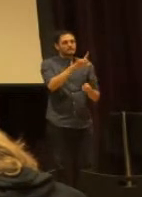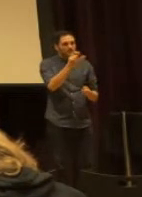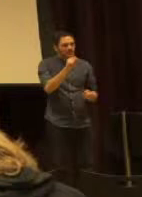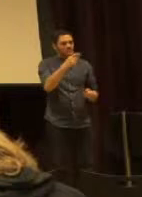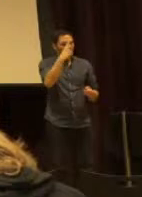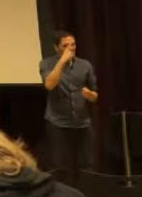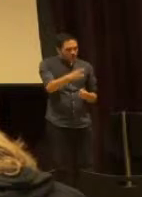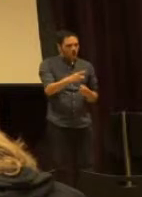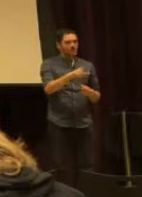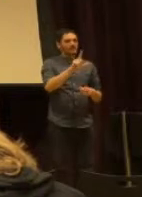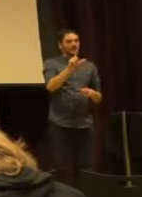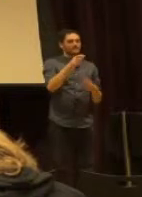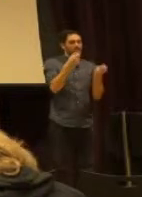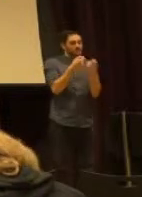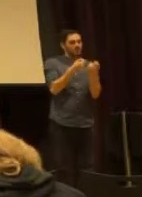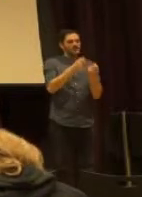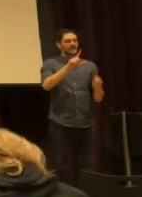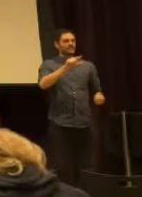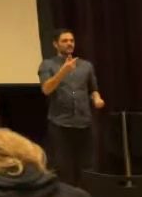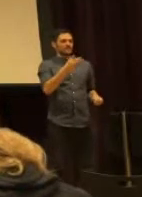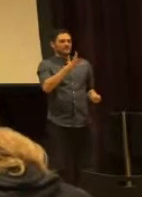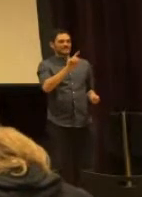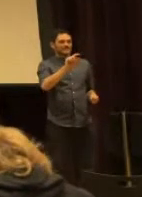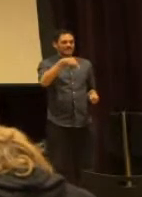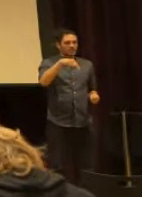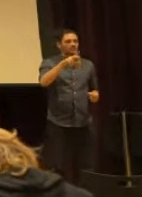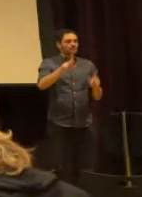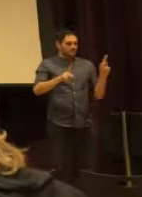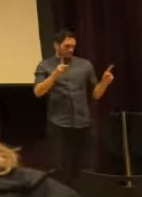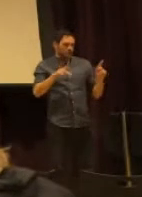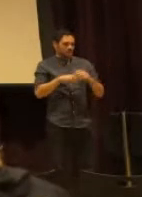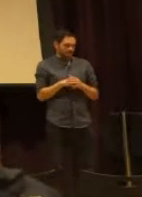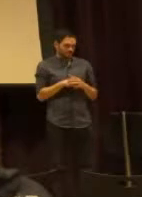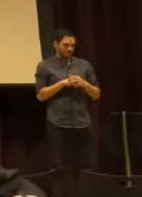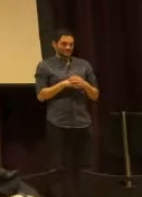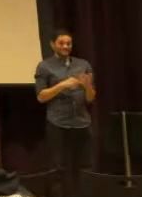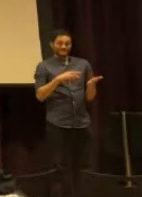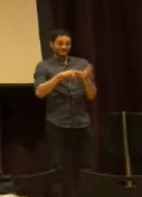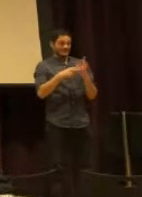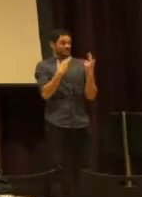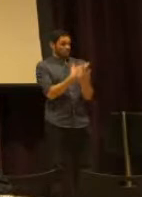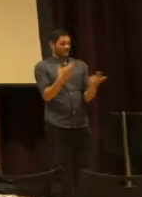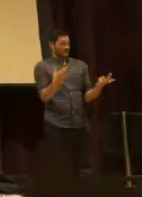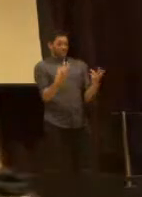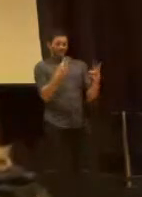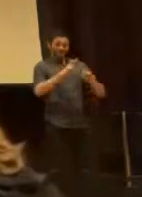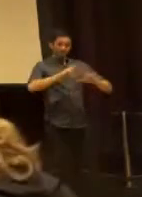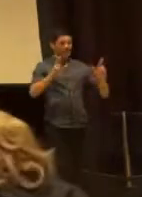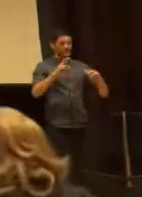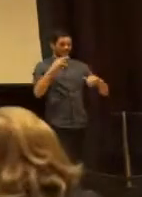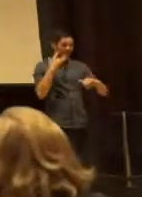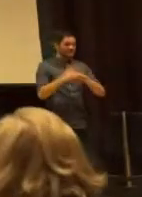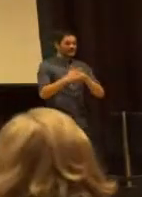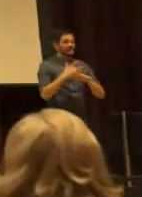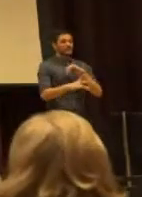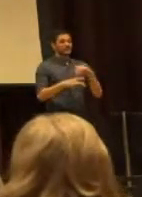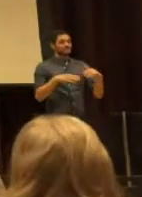are readily available, readily equipped, and readily ready to